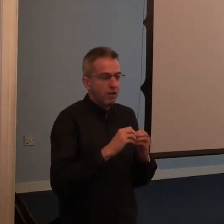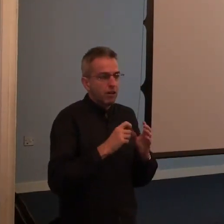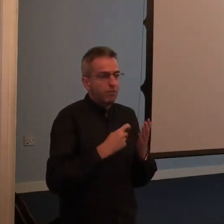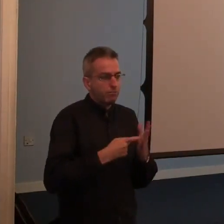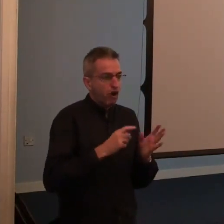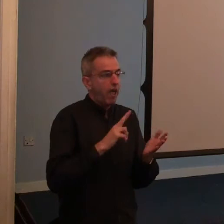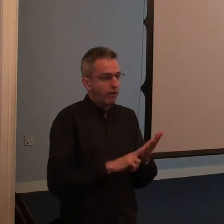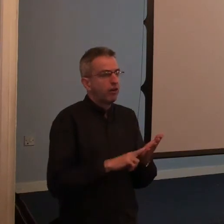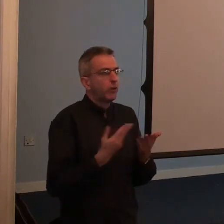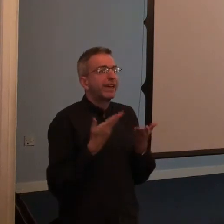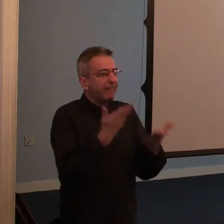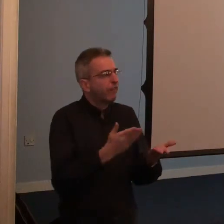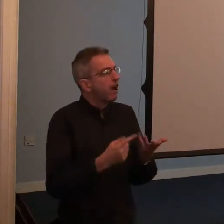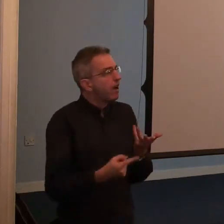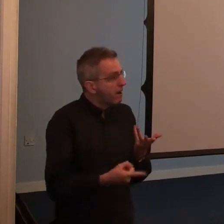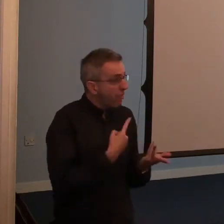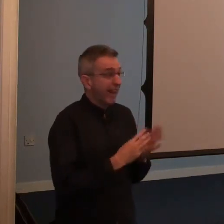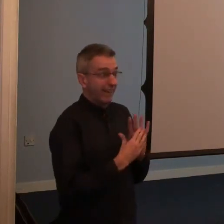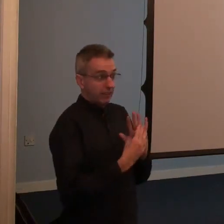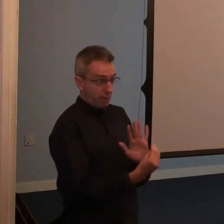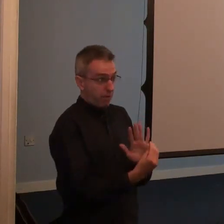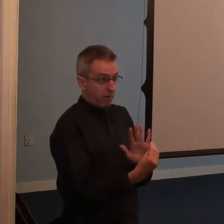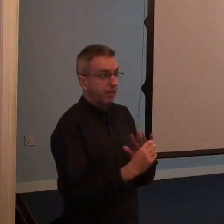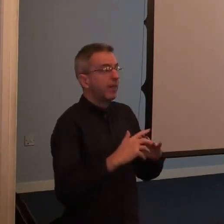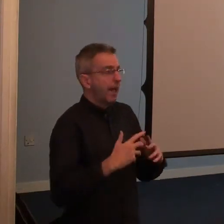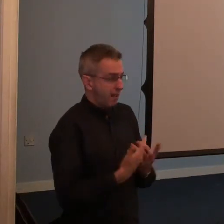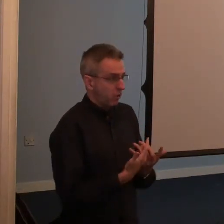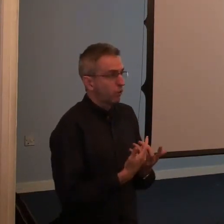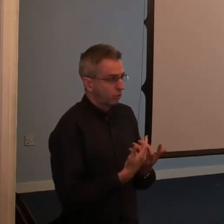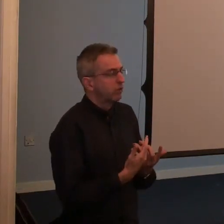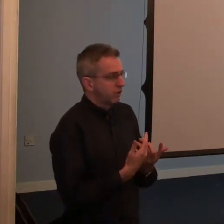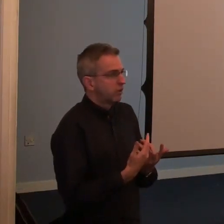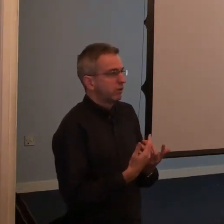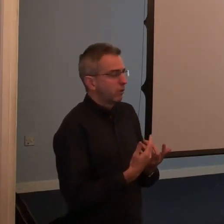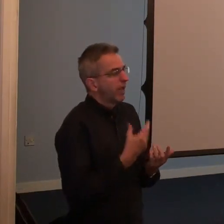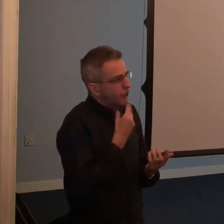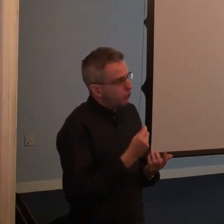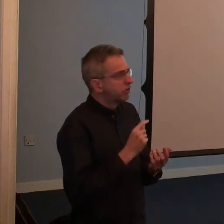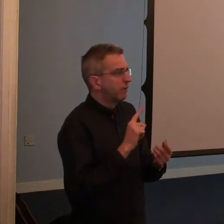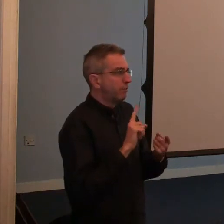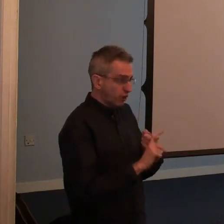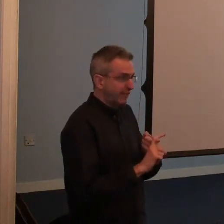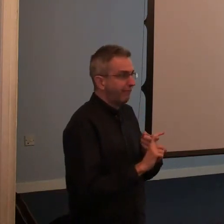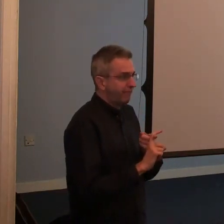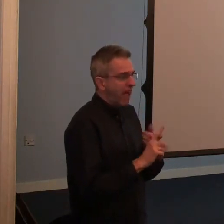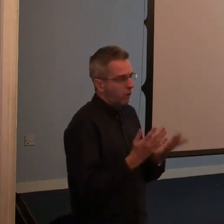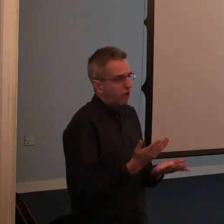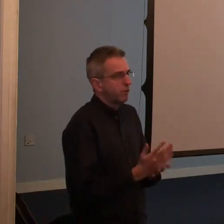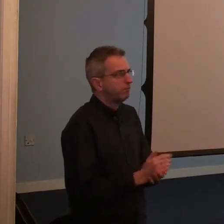Now, I'm talking, I'm going to sell myself a little bit here. And I want to talk about a chapter for a book that